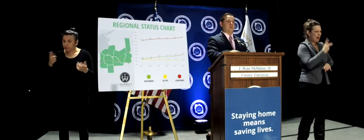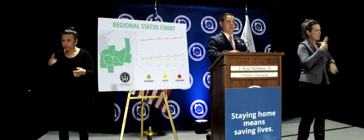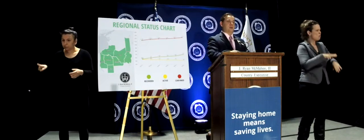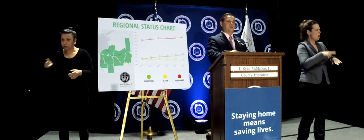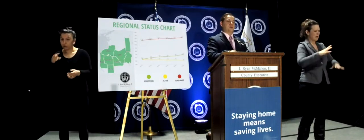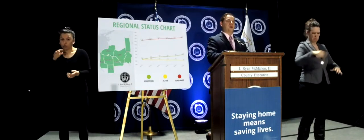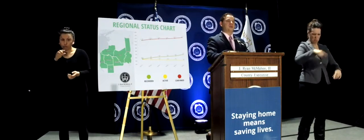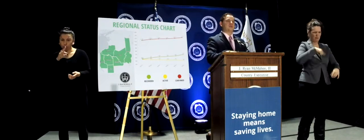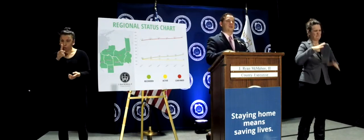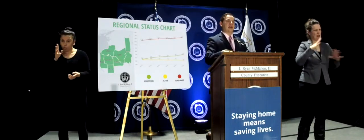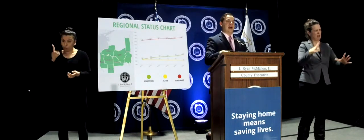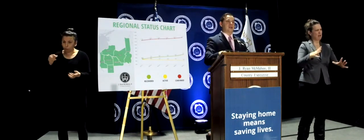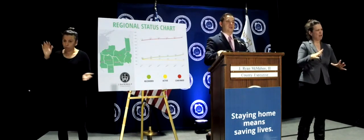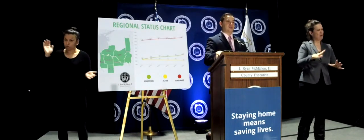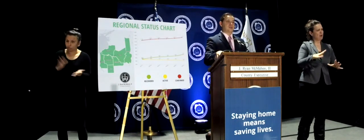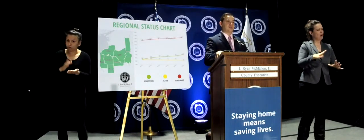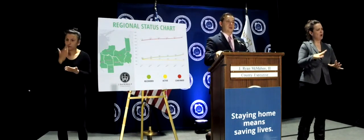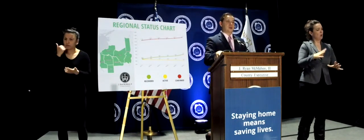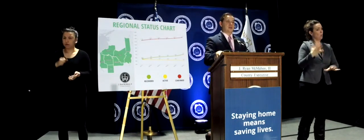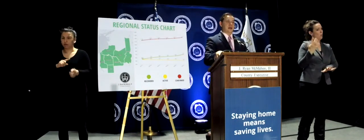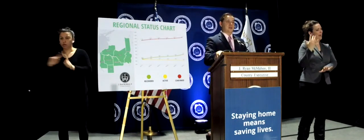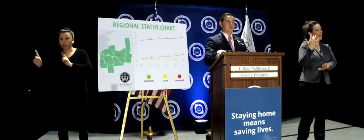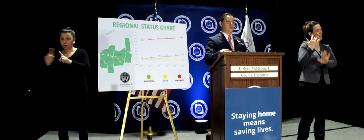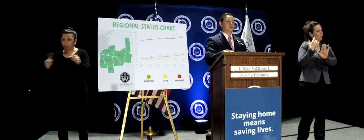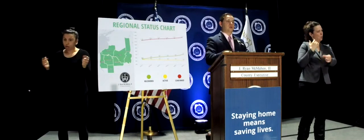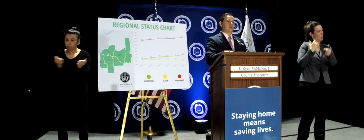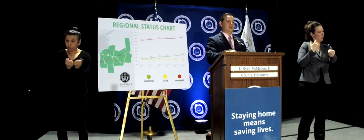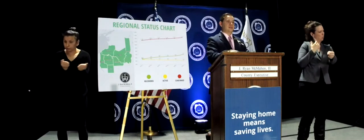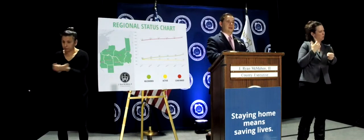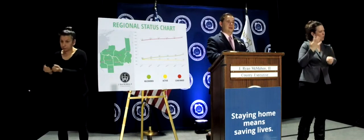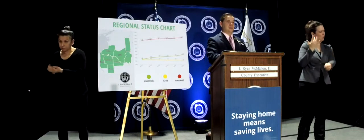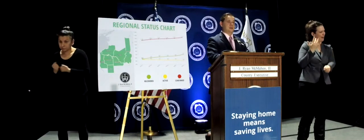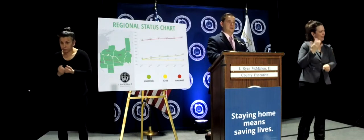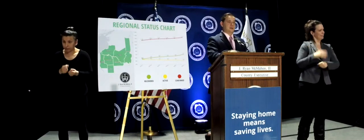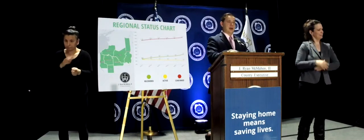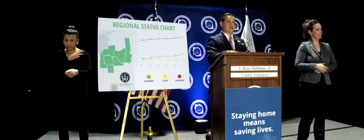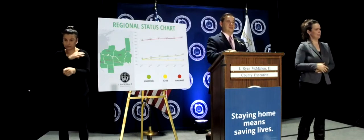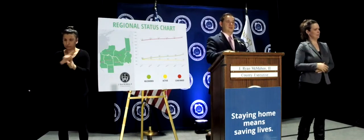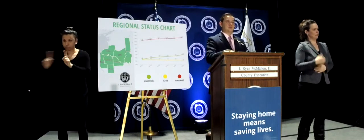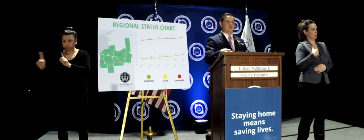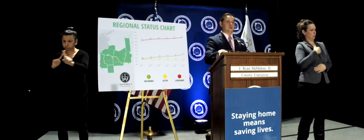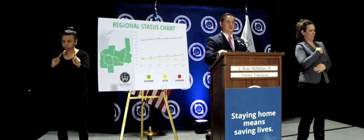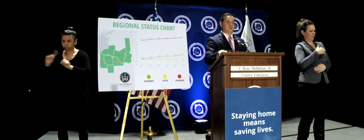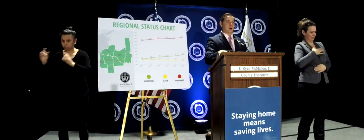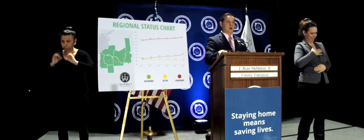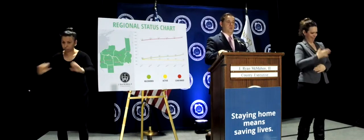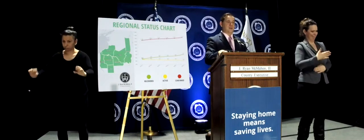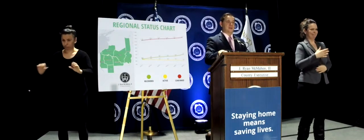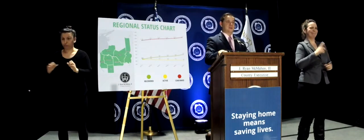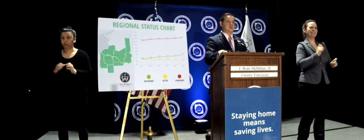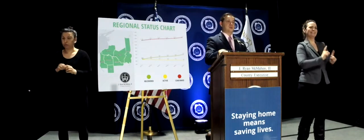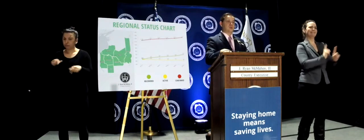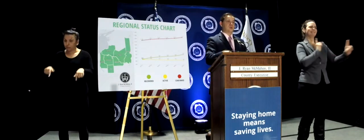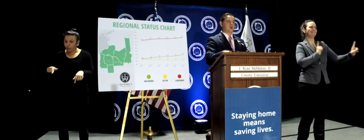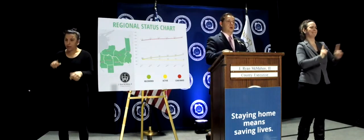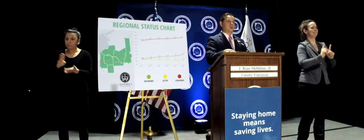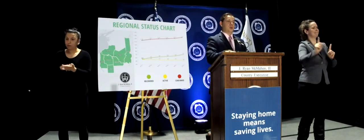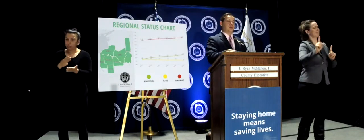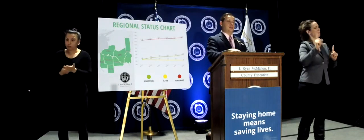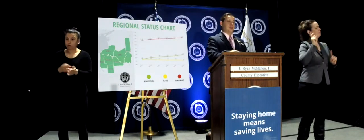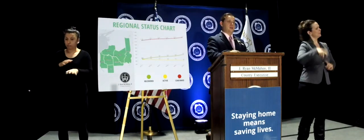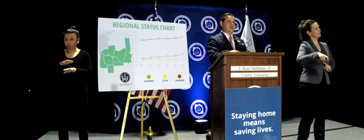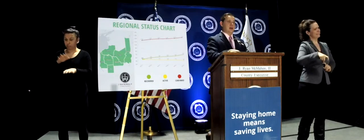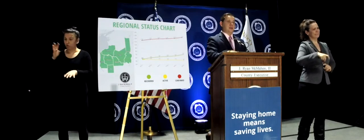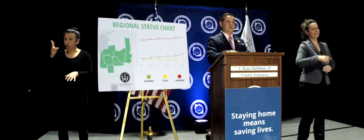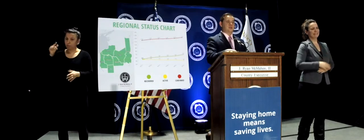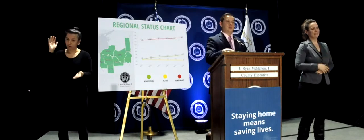never happened here is because of the actions that this community has taken, the actions of our residents to do the